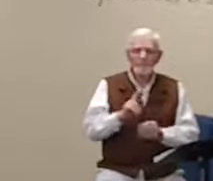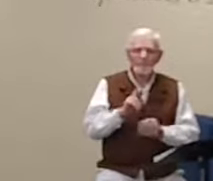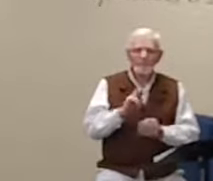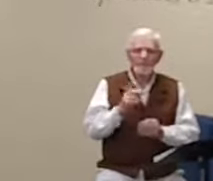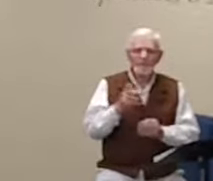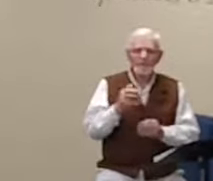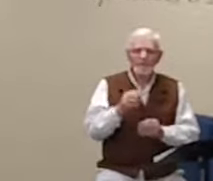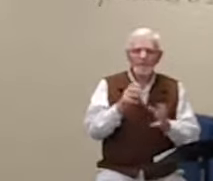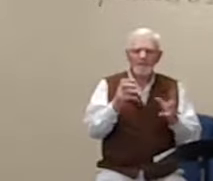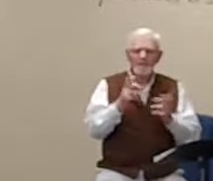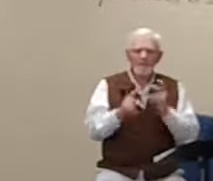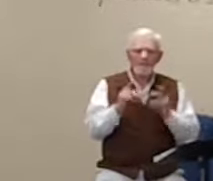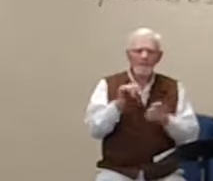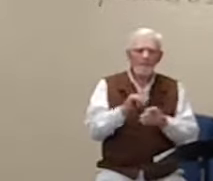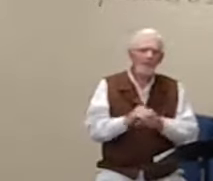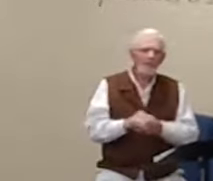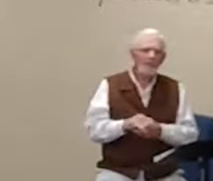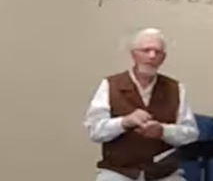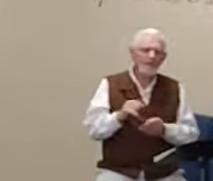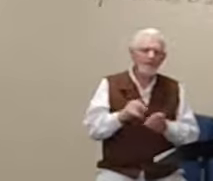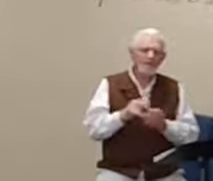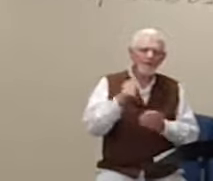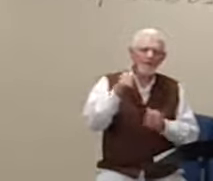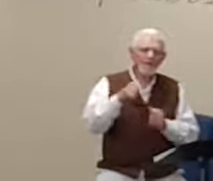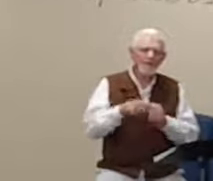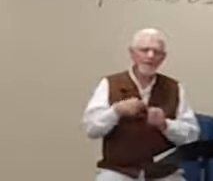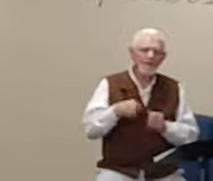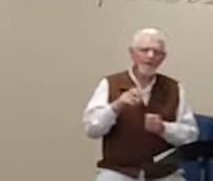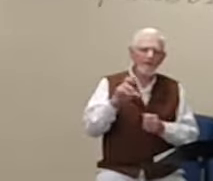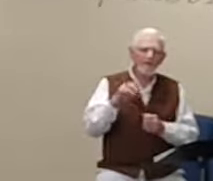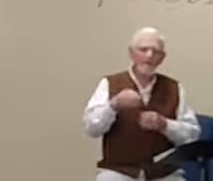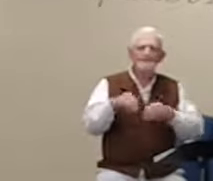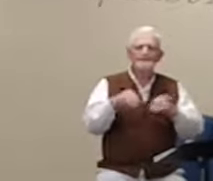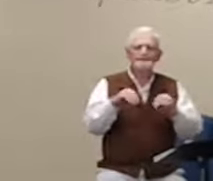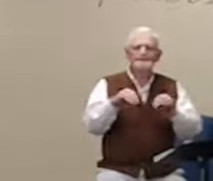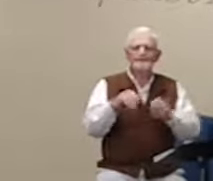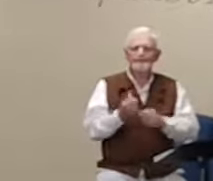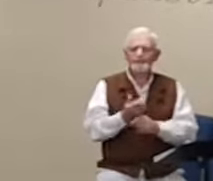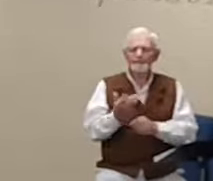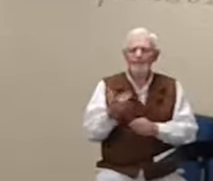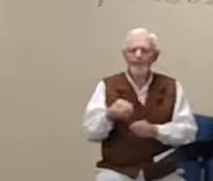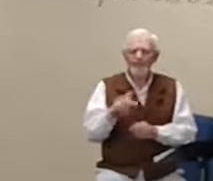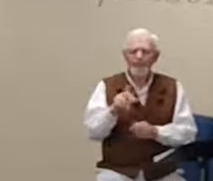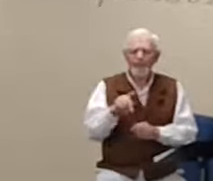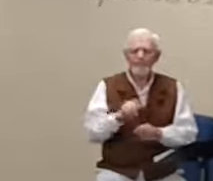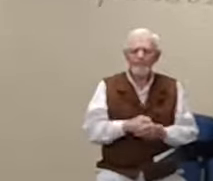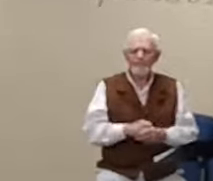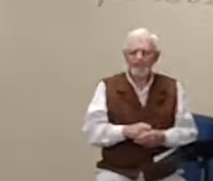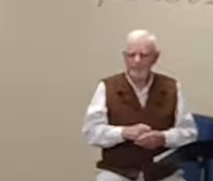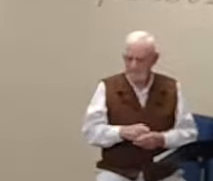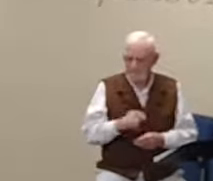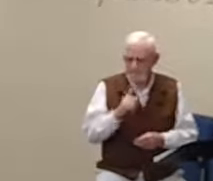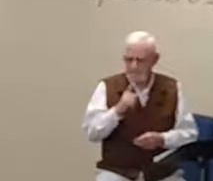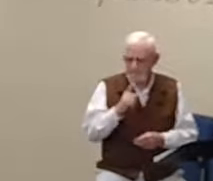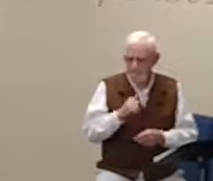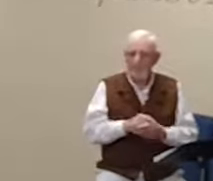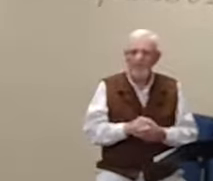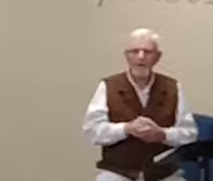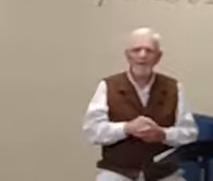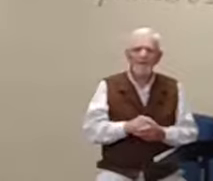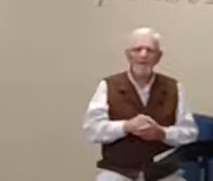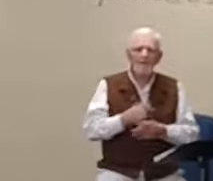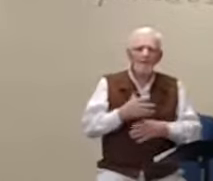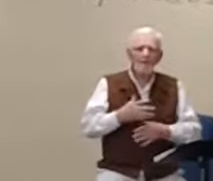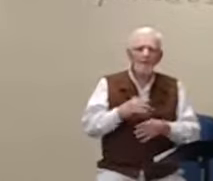just reminded me of just car salesmen, you know, and I just, but Dr. Ruckman seemed to be real, and that's one thing that I really